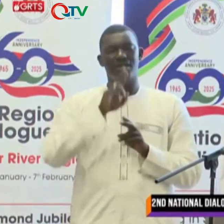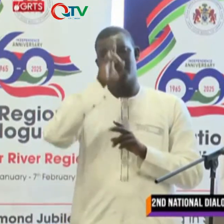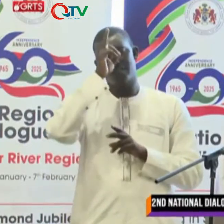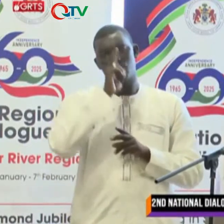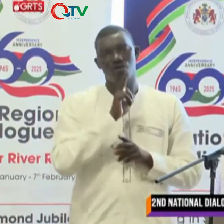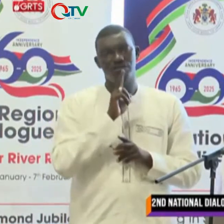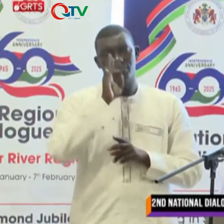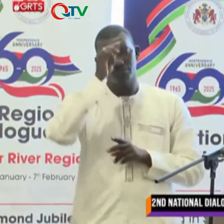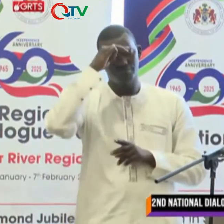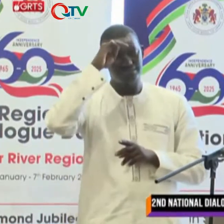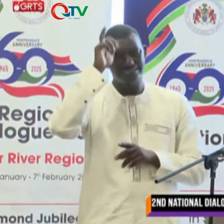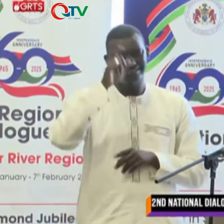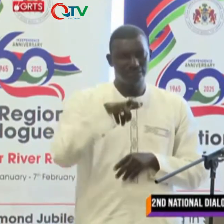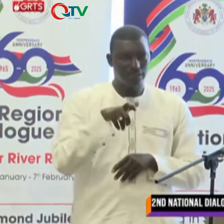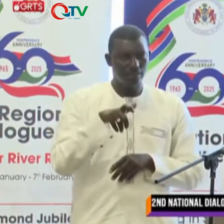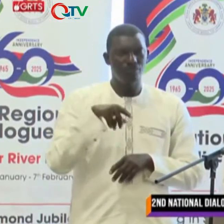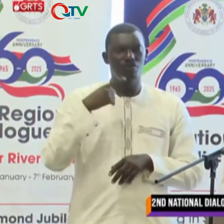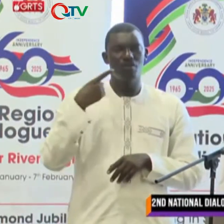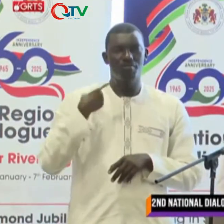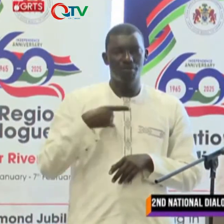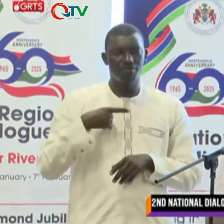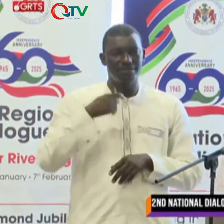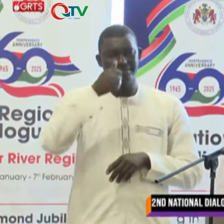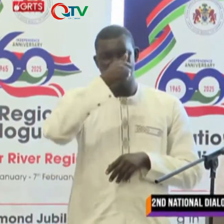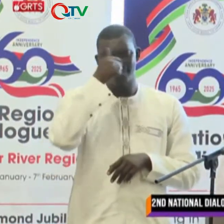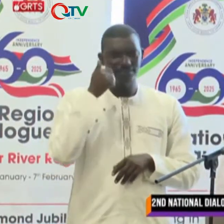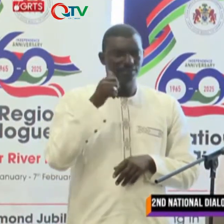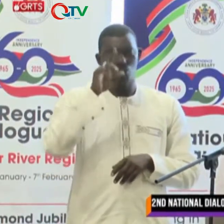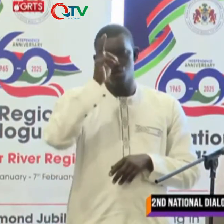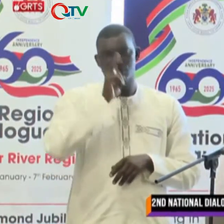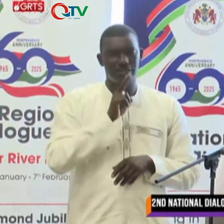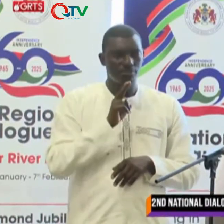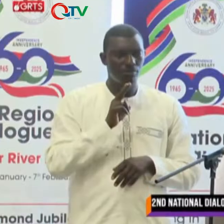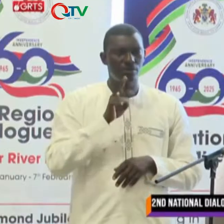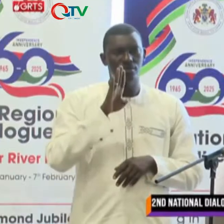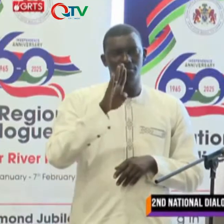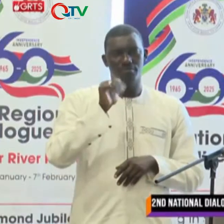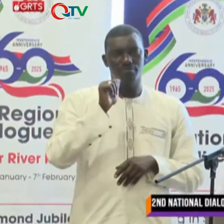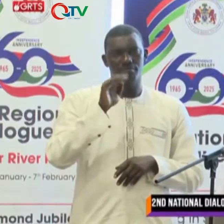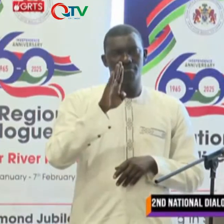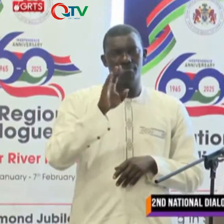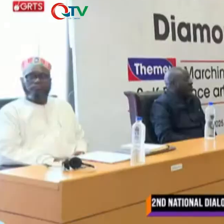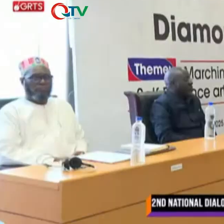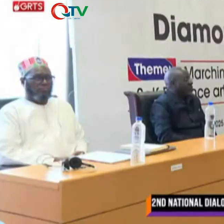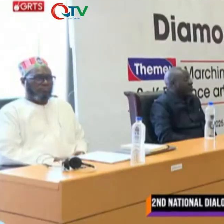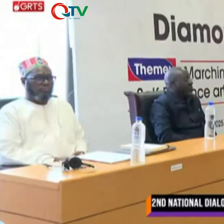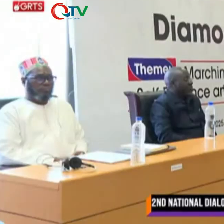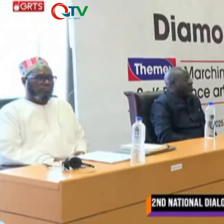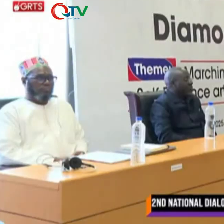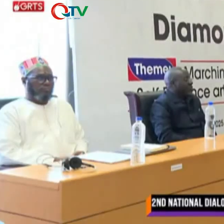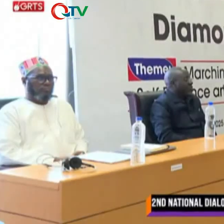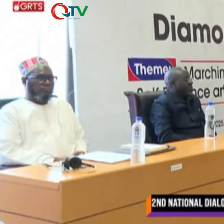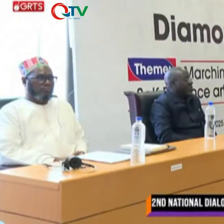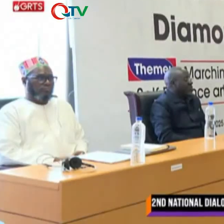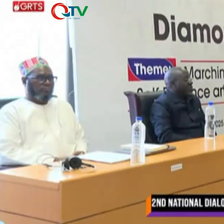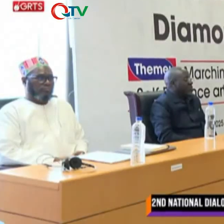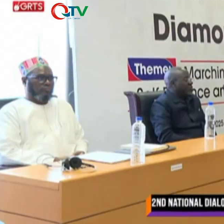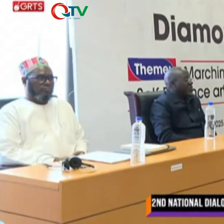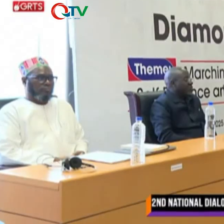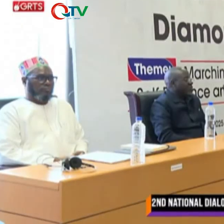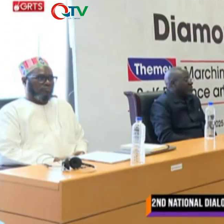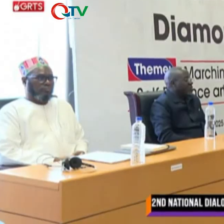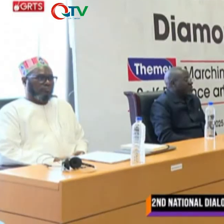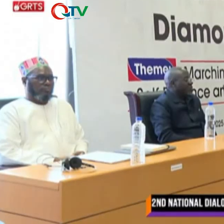Honorable Minister for Public Service, Honorable Babukar Boy, my Lord, the